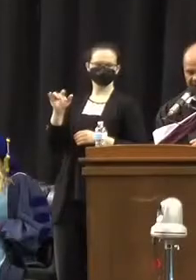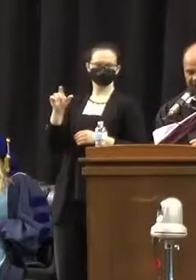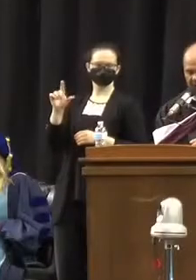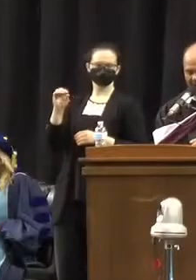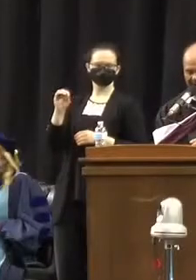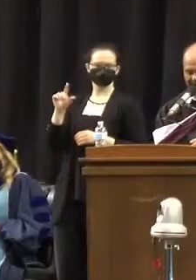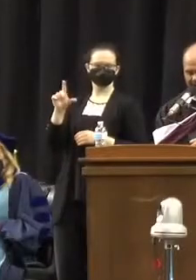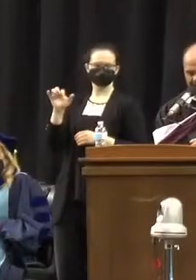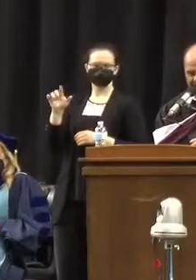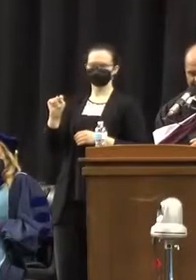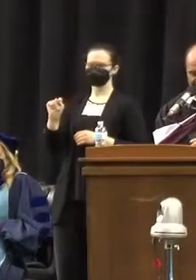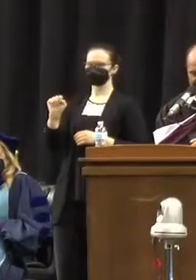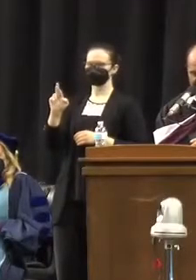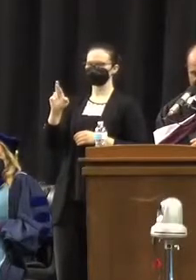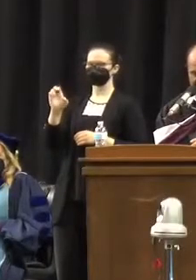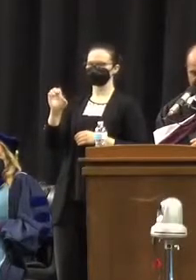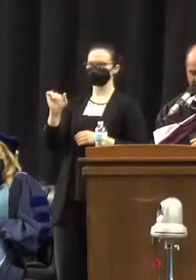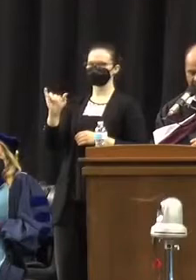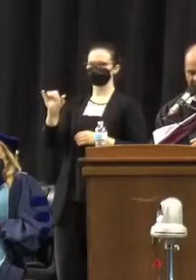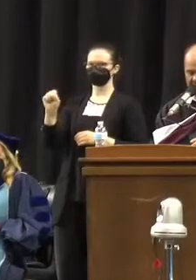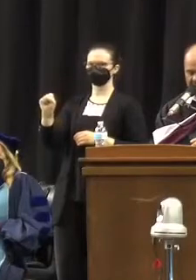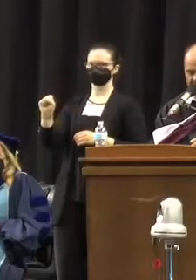Violet Danielle Reyes,